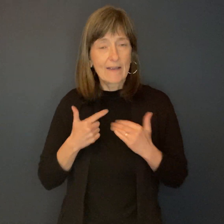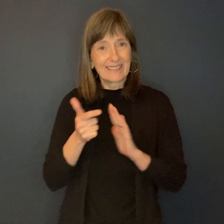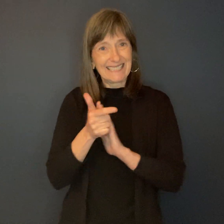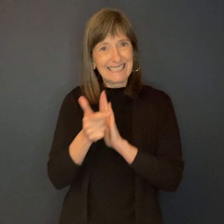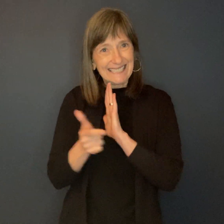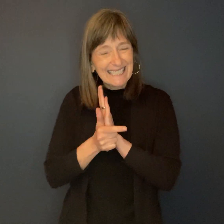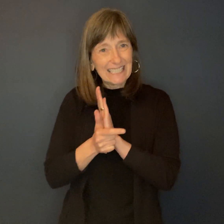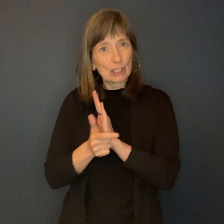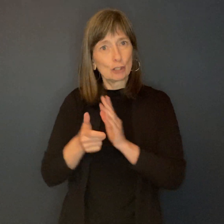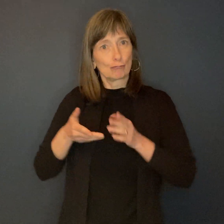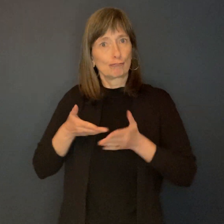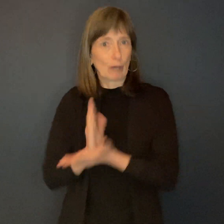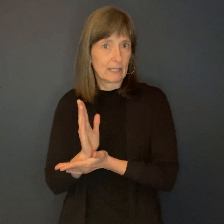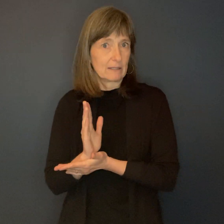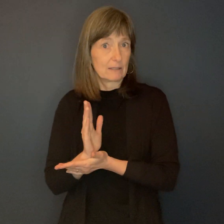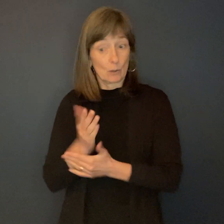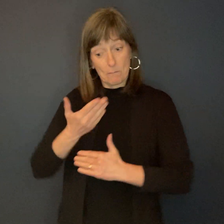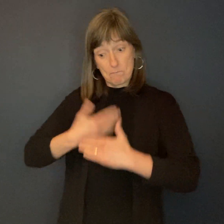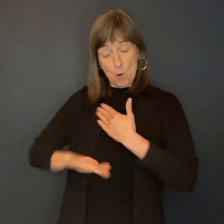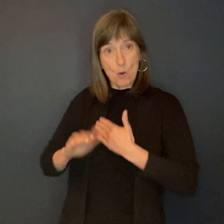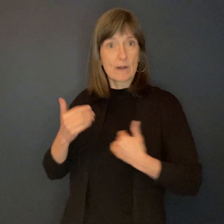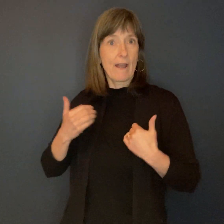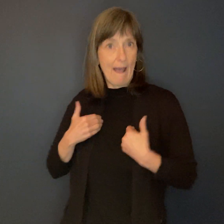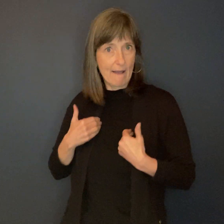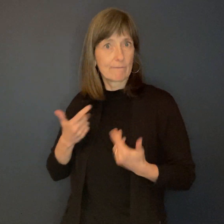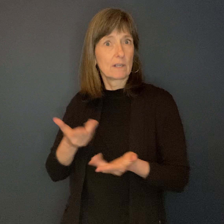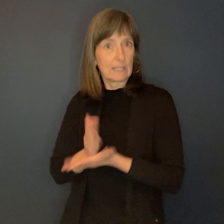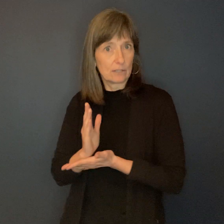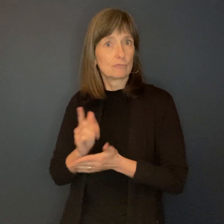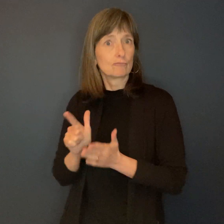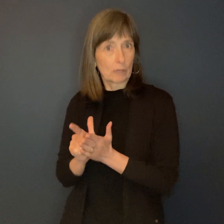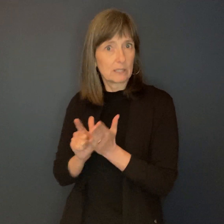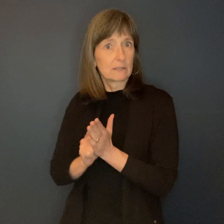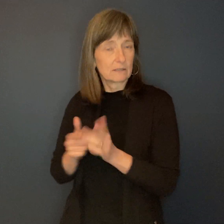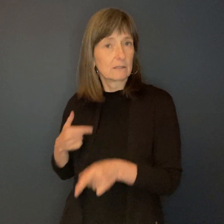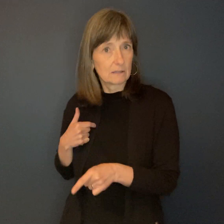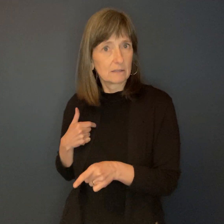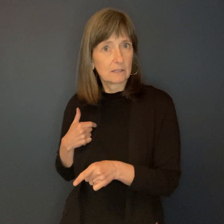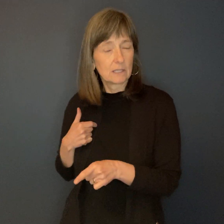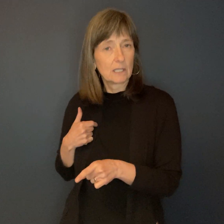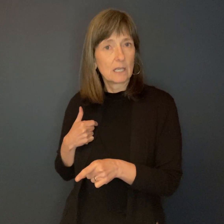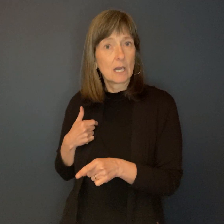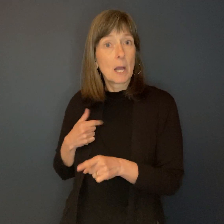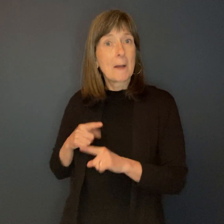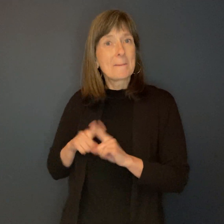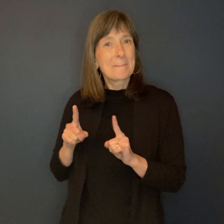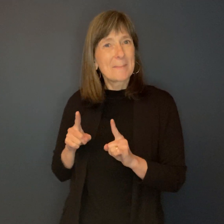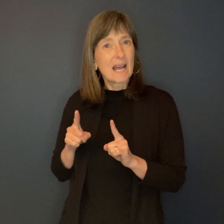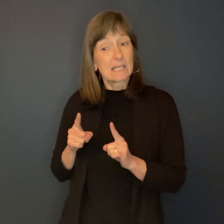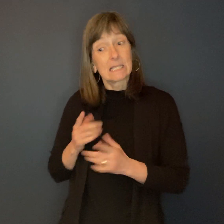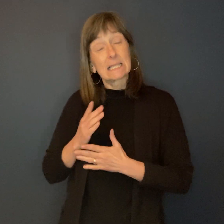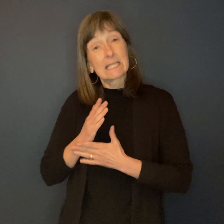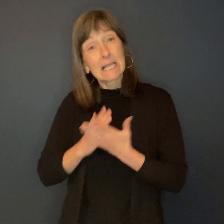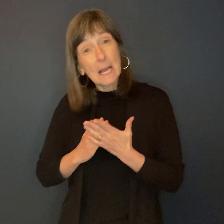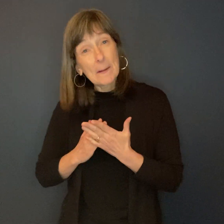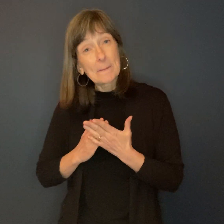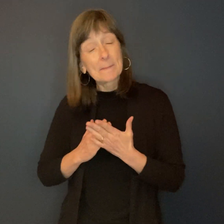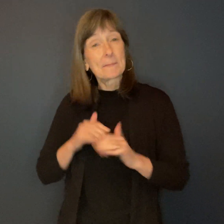as a right of birth. The issue is some people will have difficulty exercising that right unless